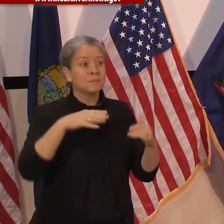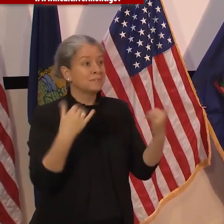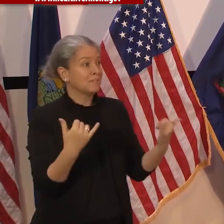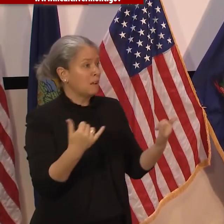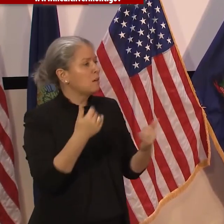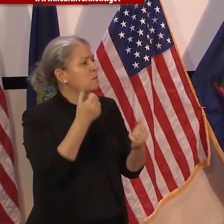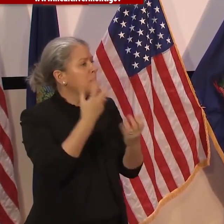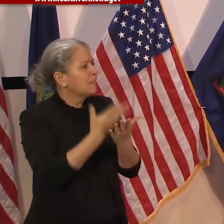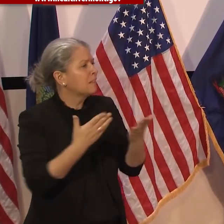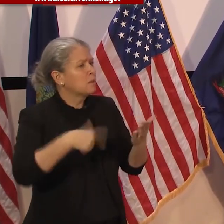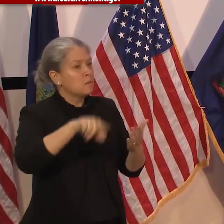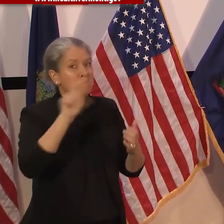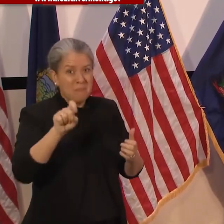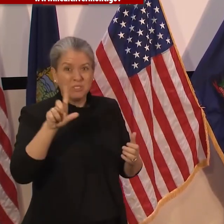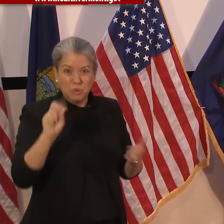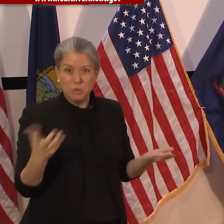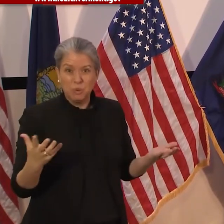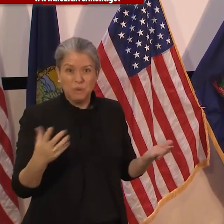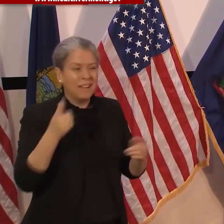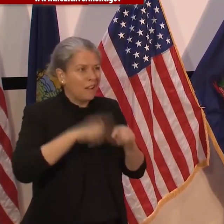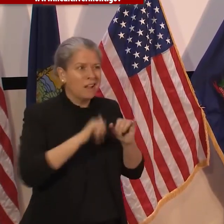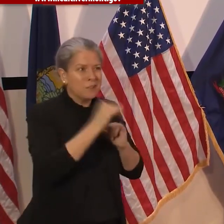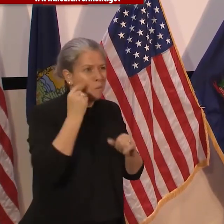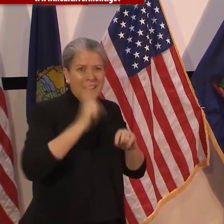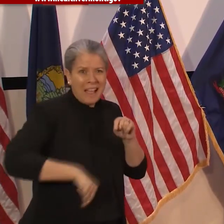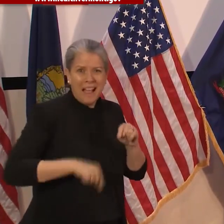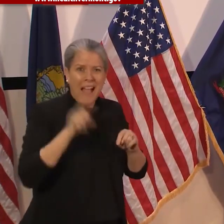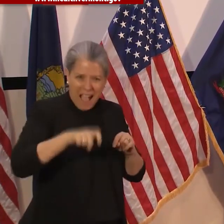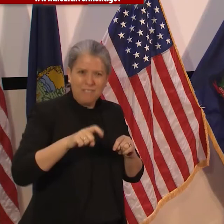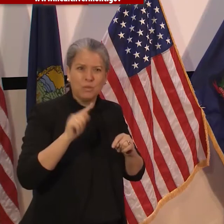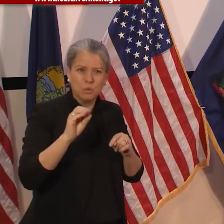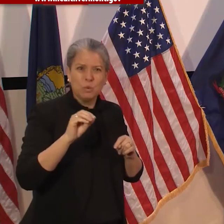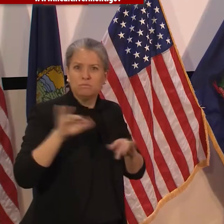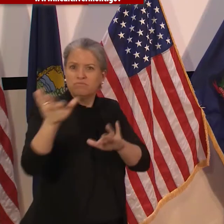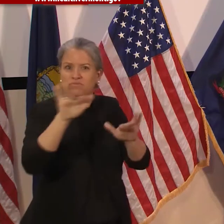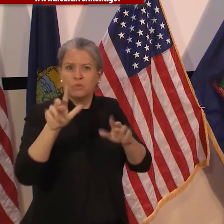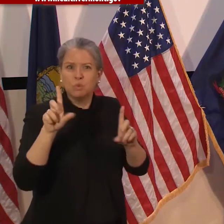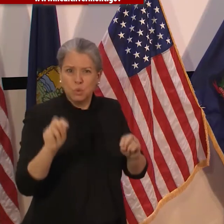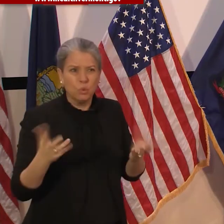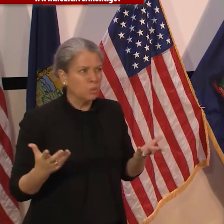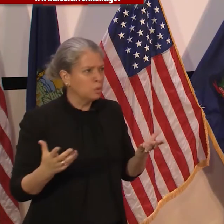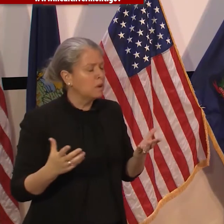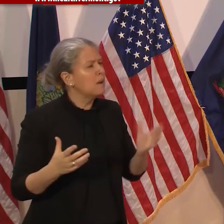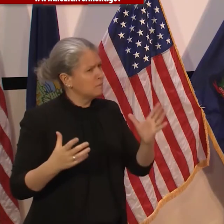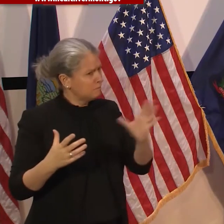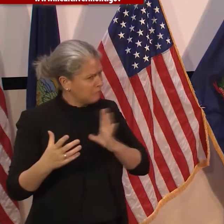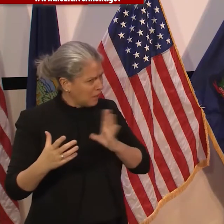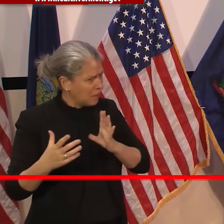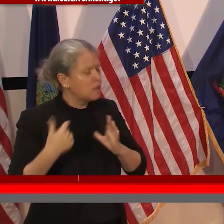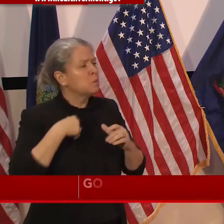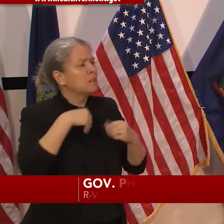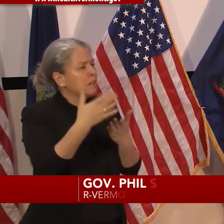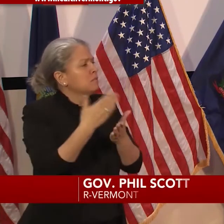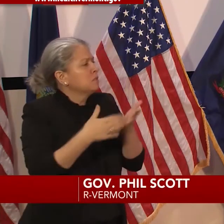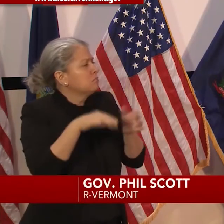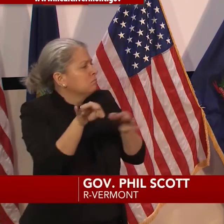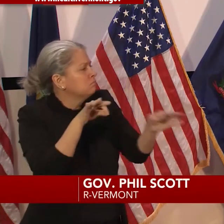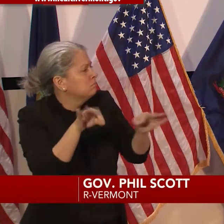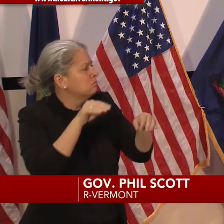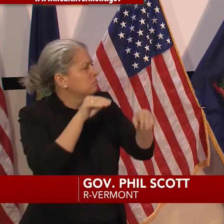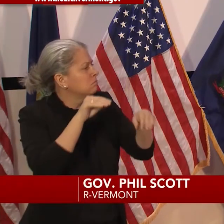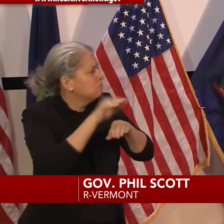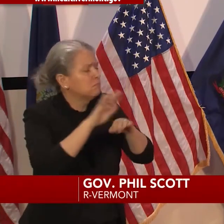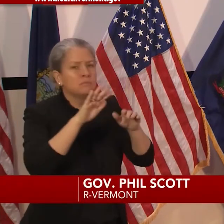away from home. And we're working to provide the clearest guidance we can to help people understand what this order means to them or their